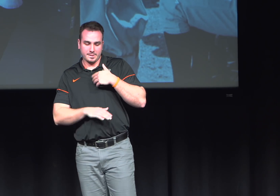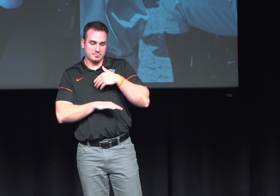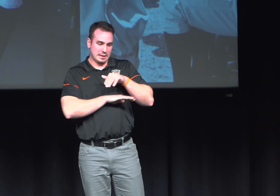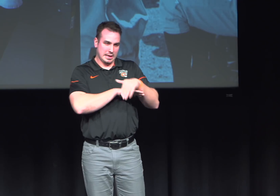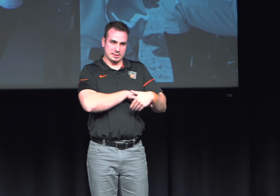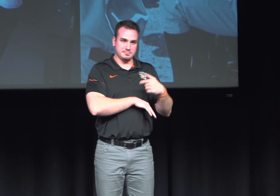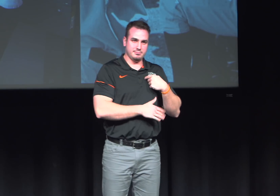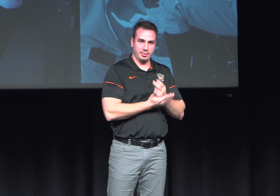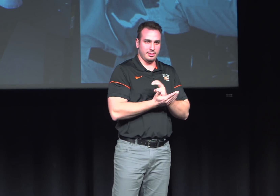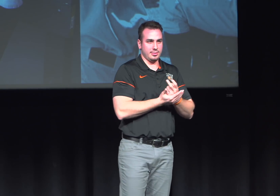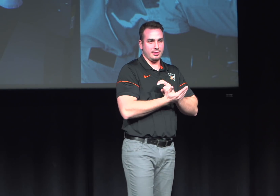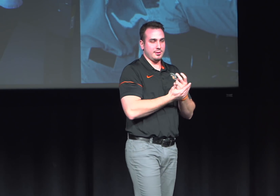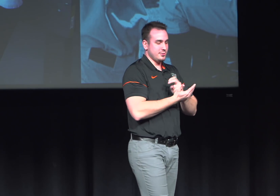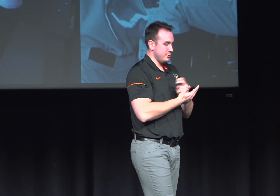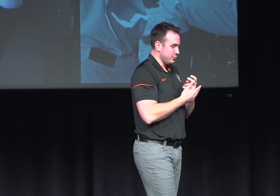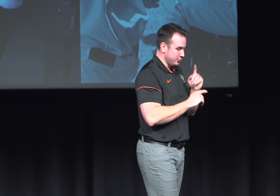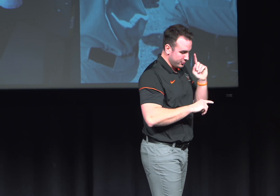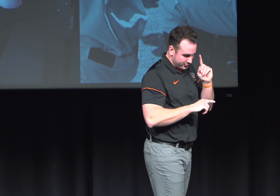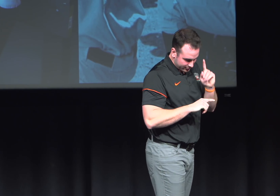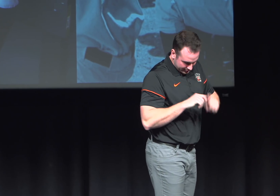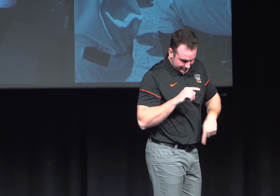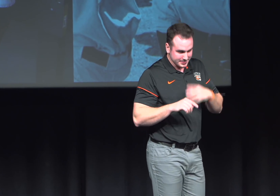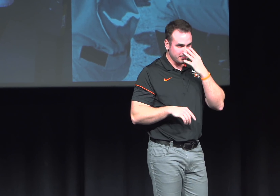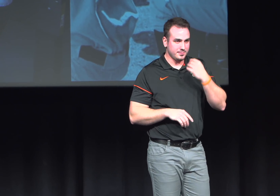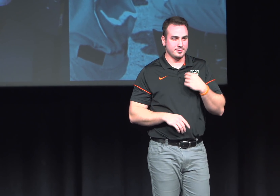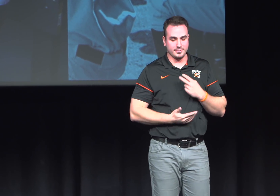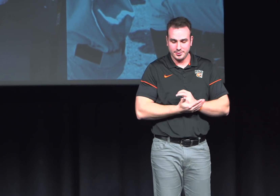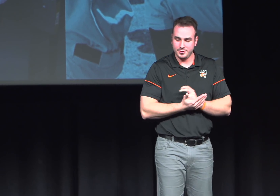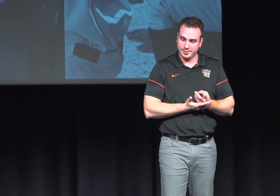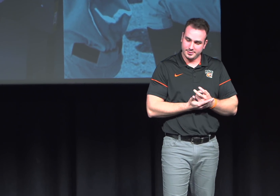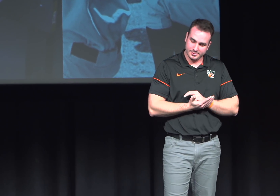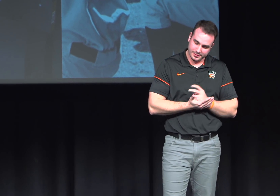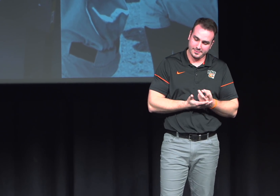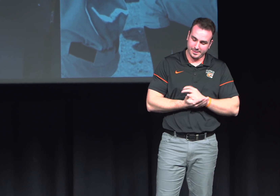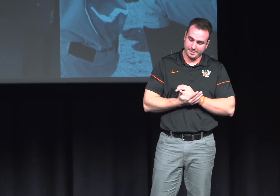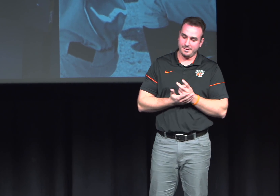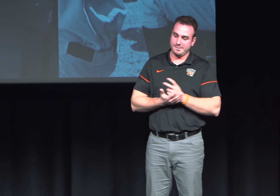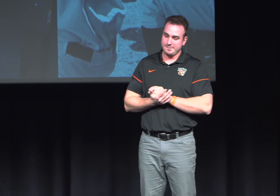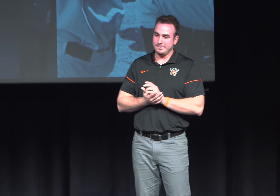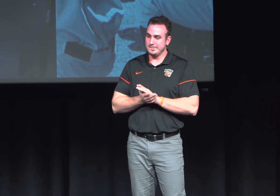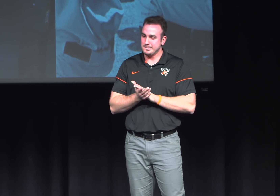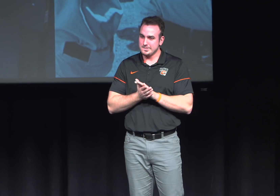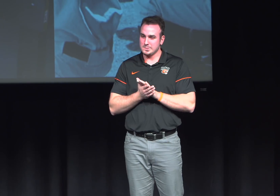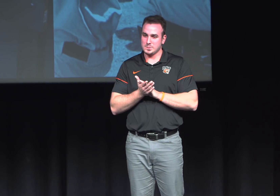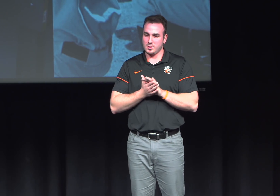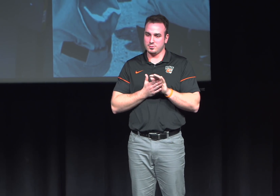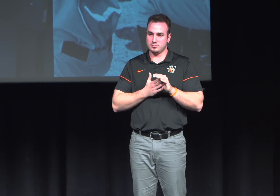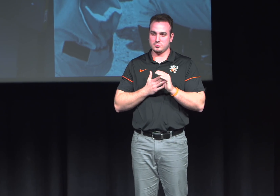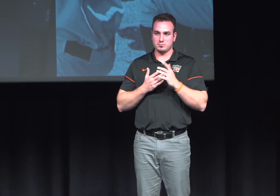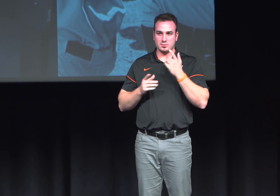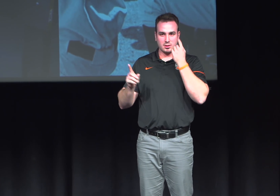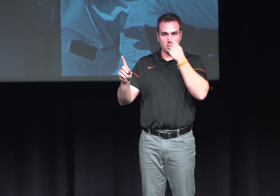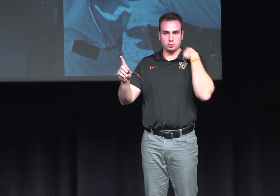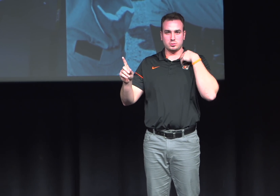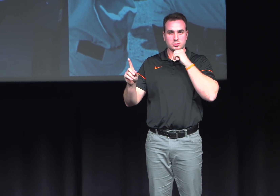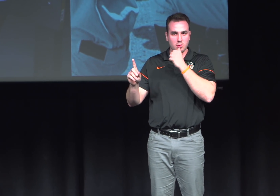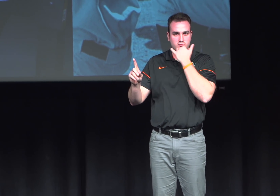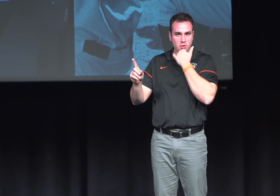That night, I really couldn't sleep. Coach, I was restless. I could not sleep at all. And, Coach